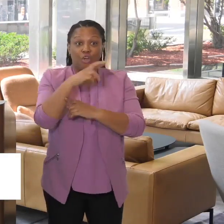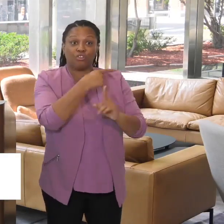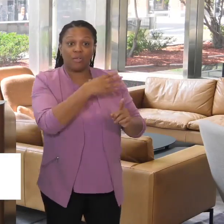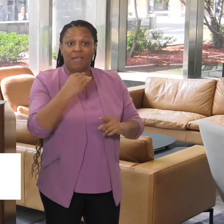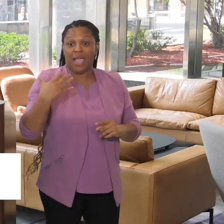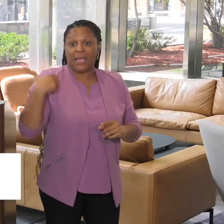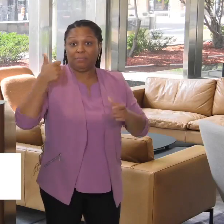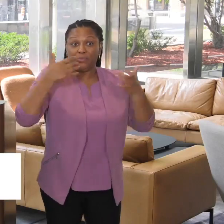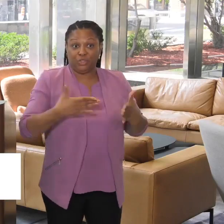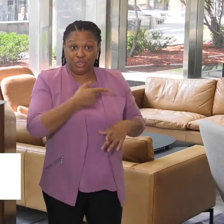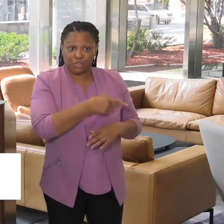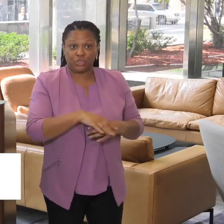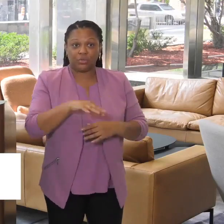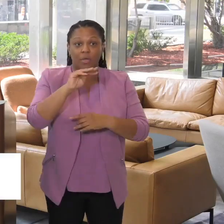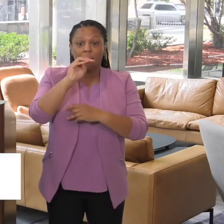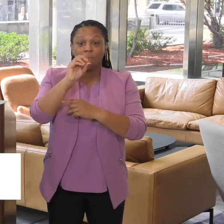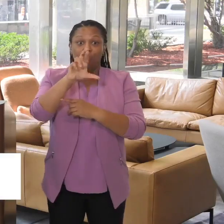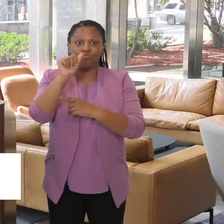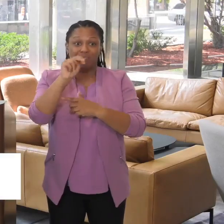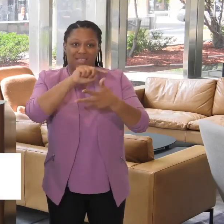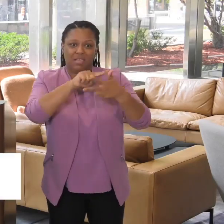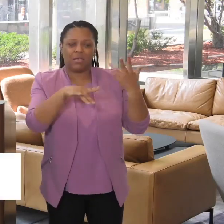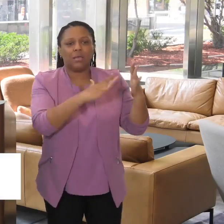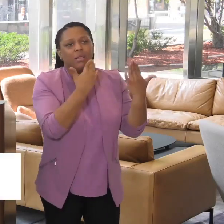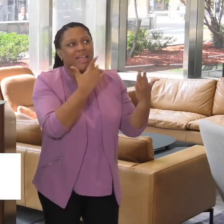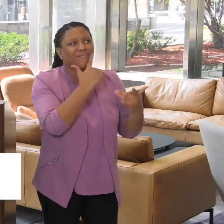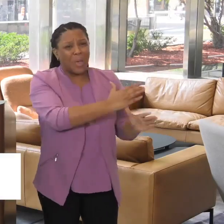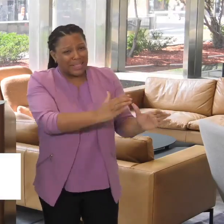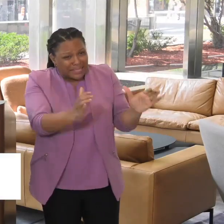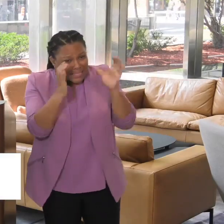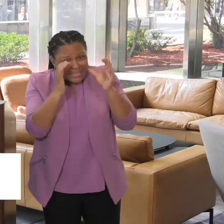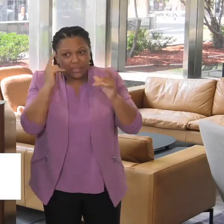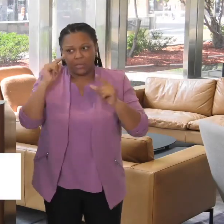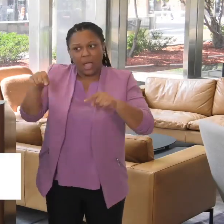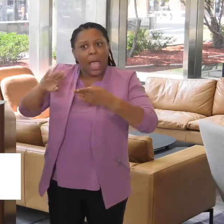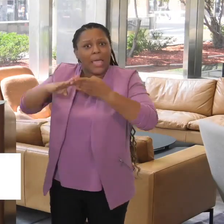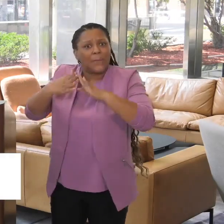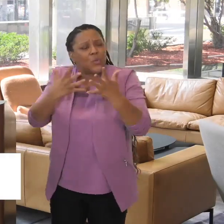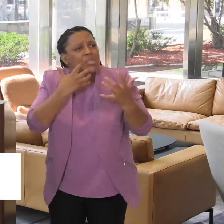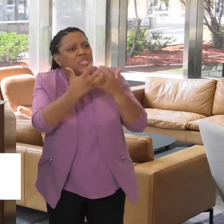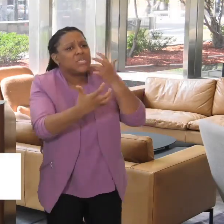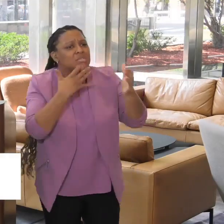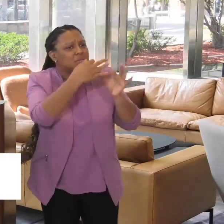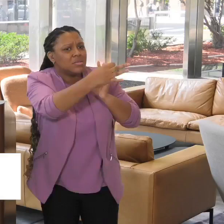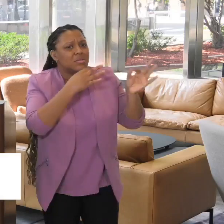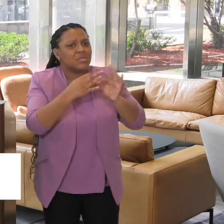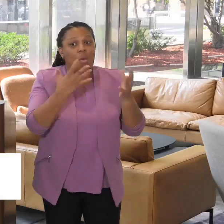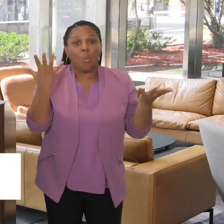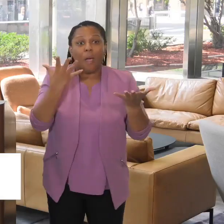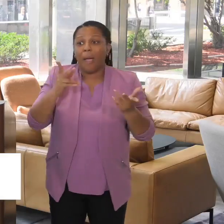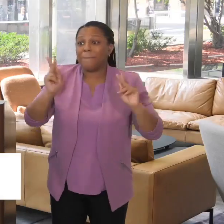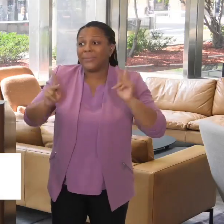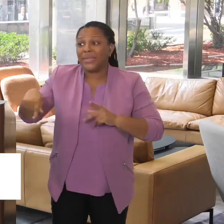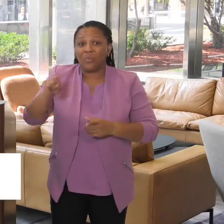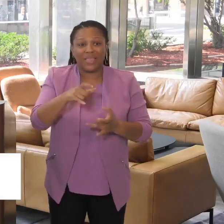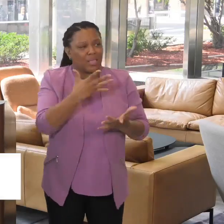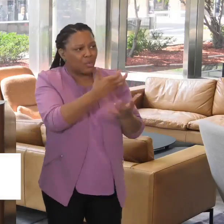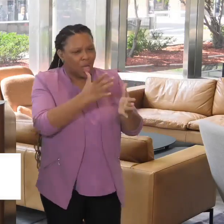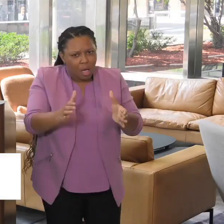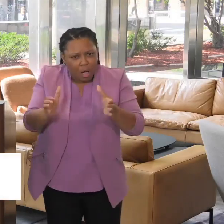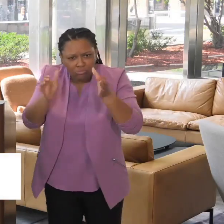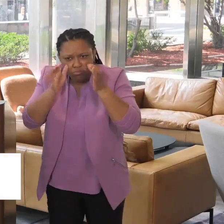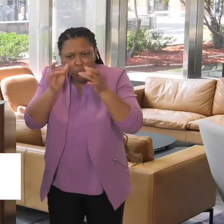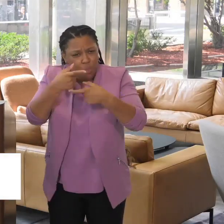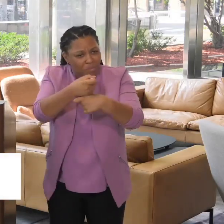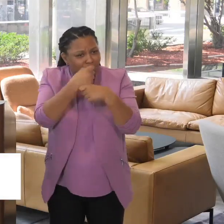for listening to our community organizations about what our youth need and creating a program